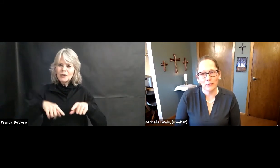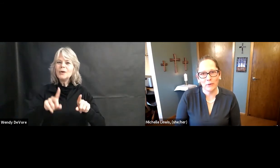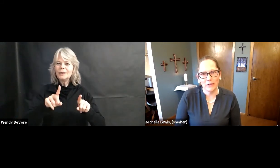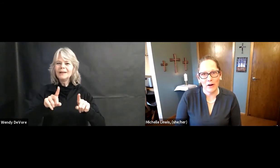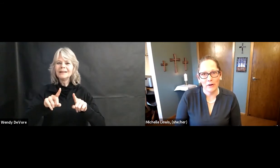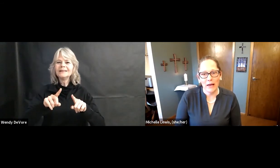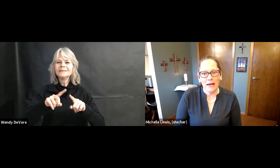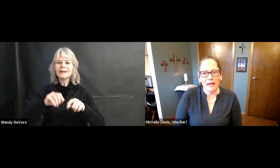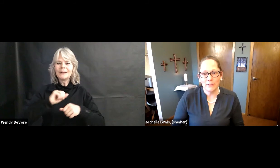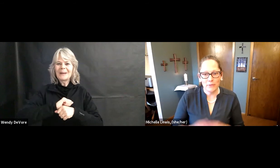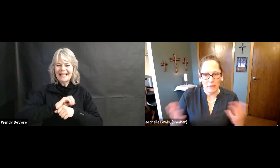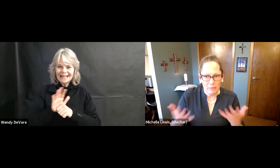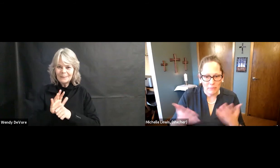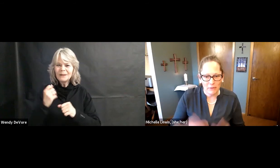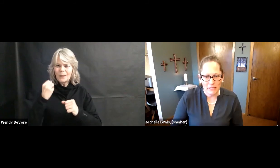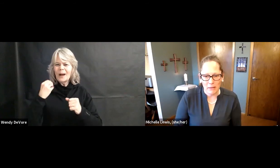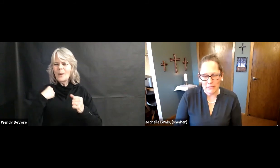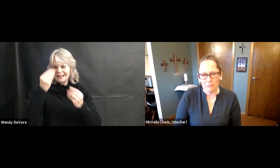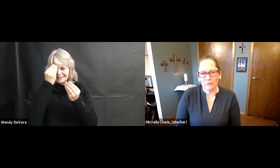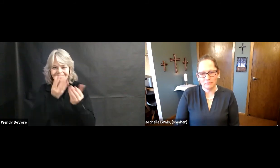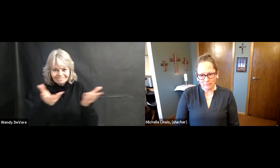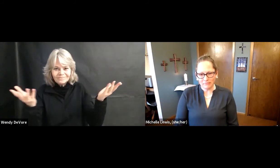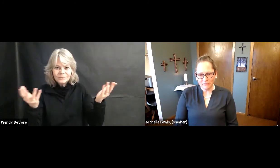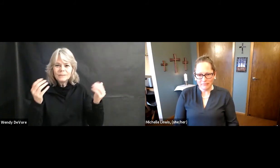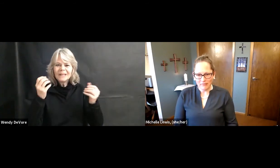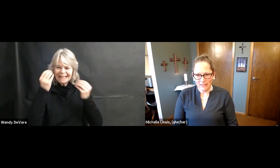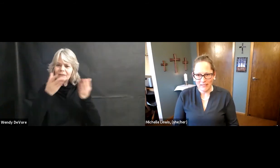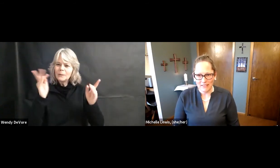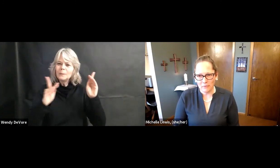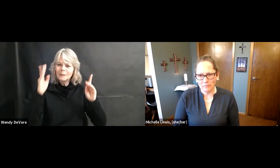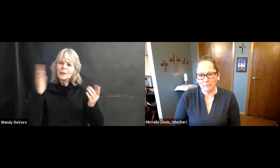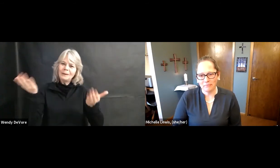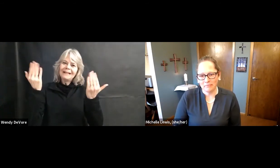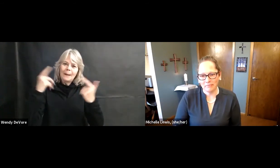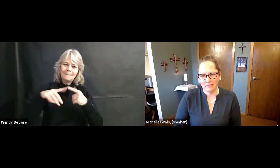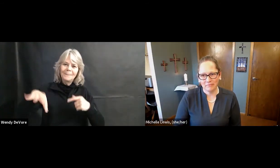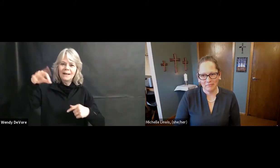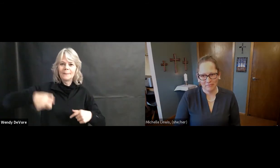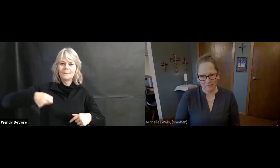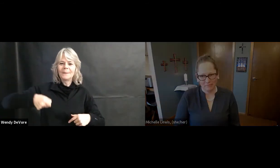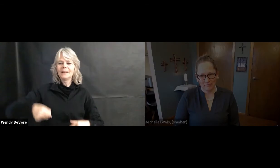sure to get the word out to as many people as possible. So.